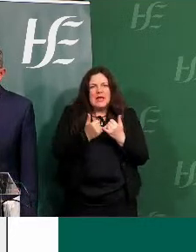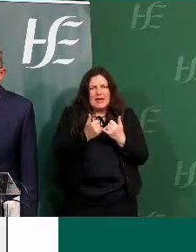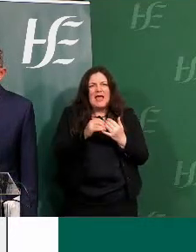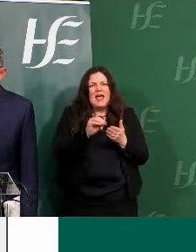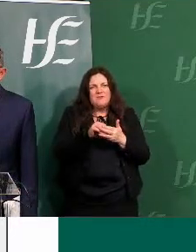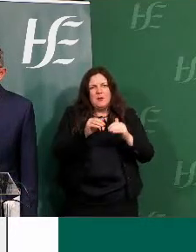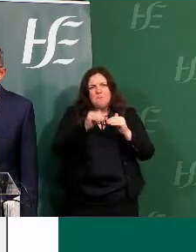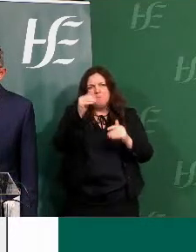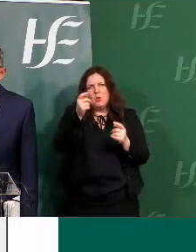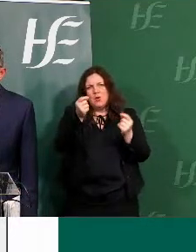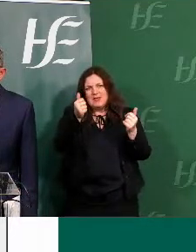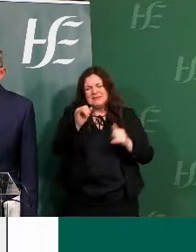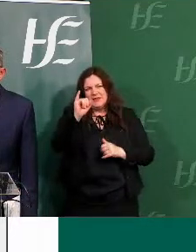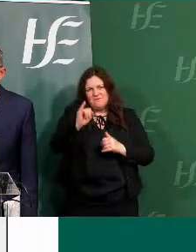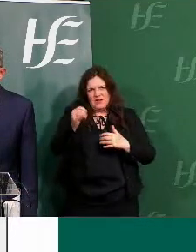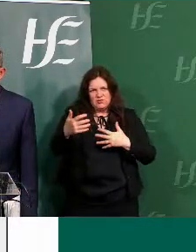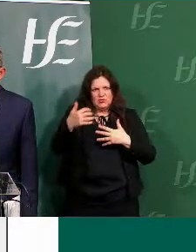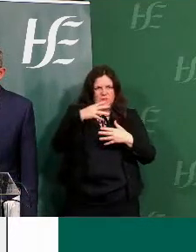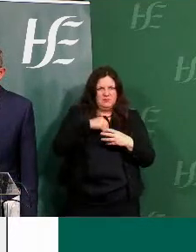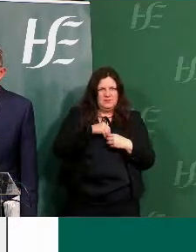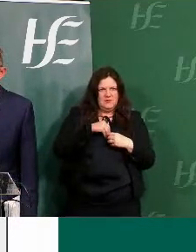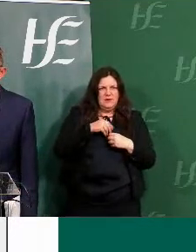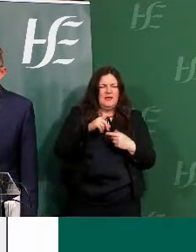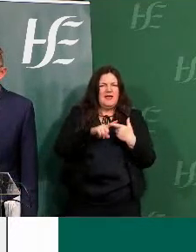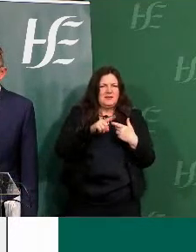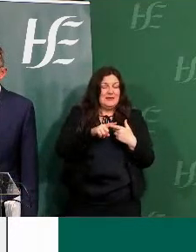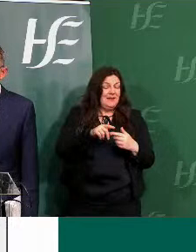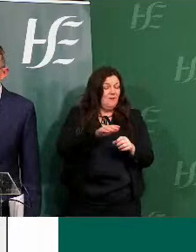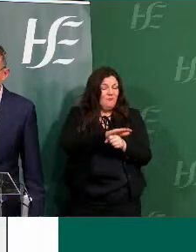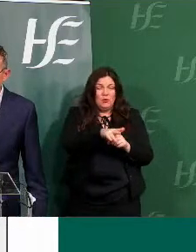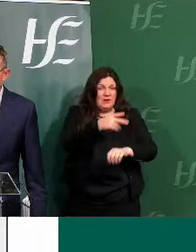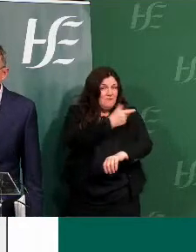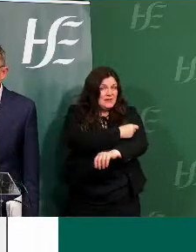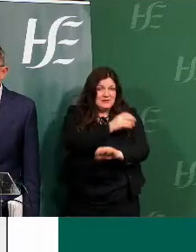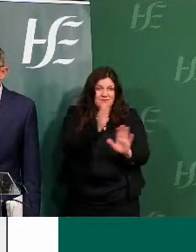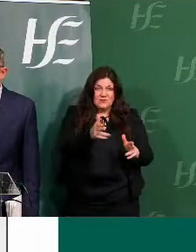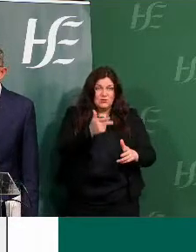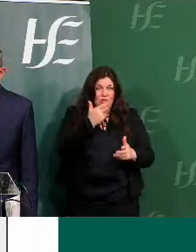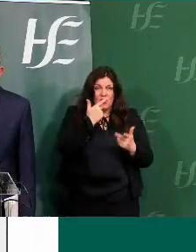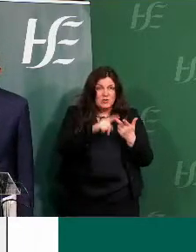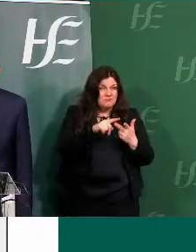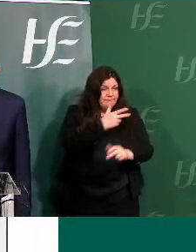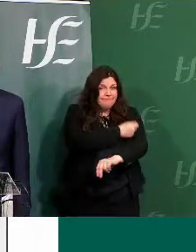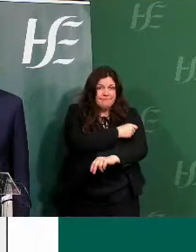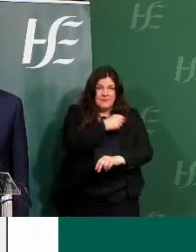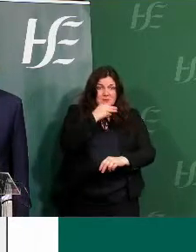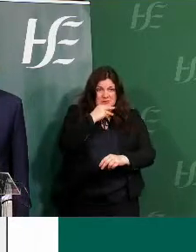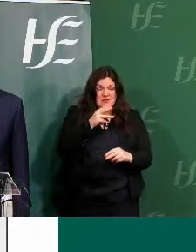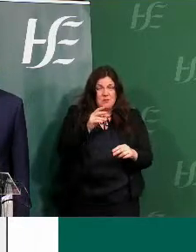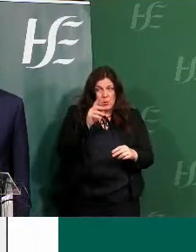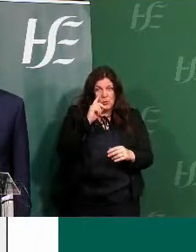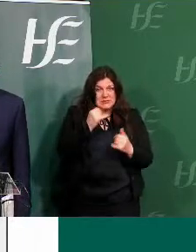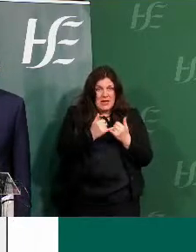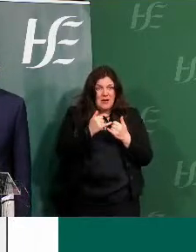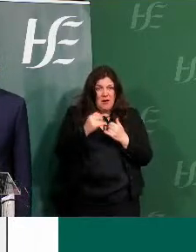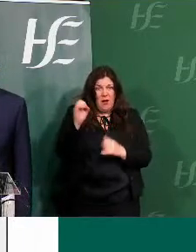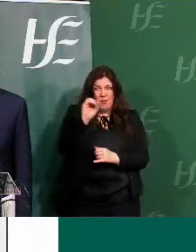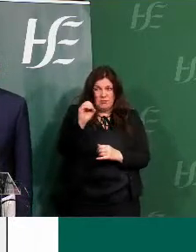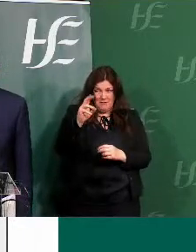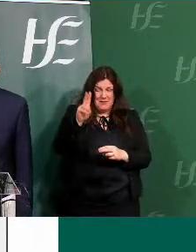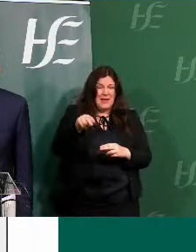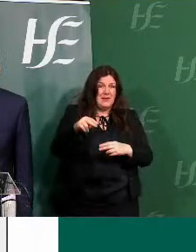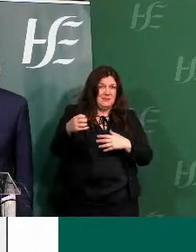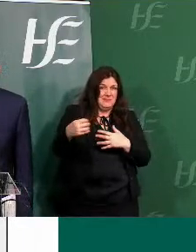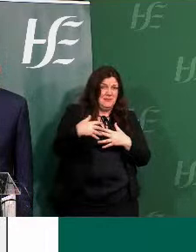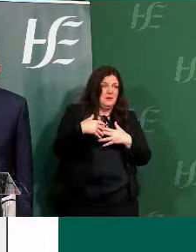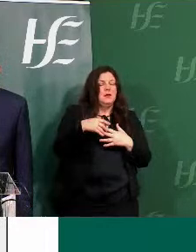increased susceptibility to infection of Omicron, even in those who are fully vaccinated. But as I say, the hope is that the booster vaccine will restore